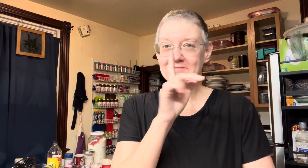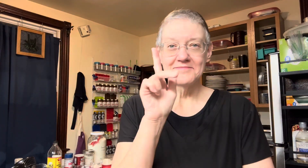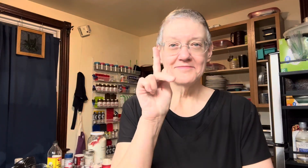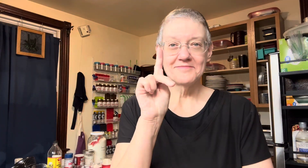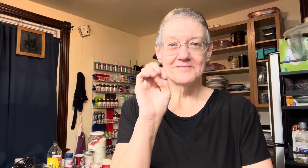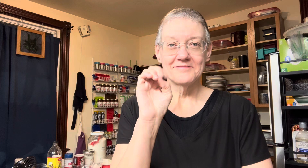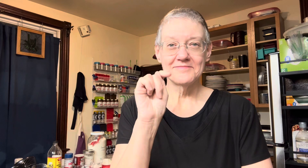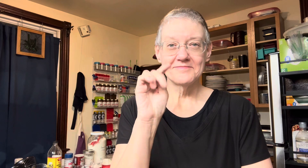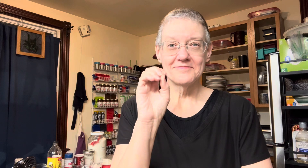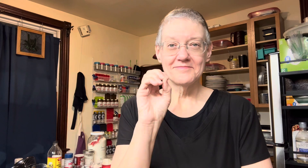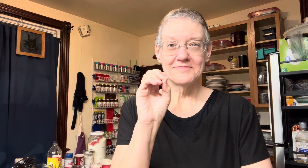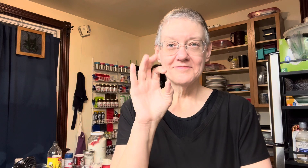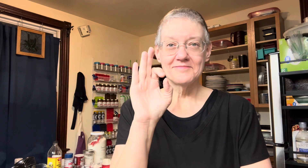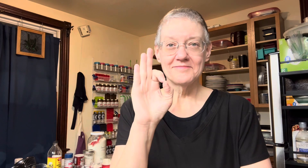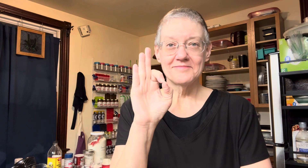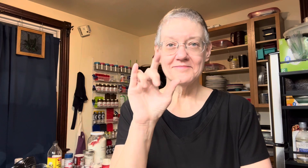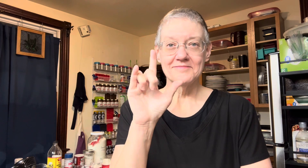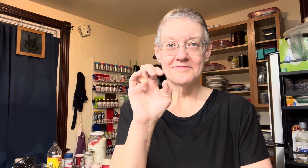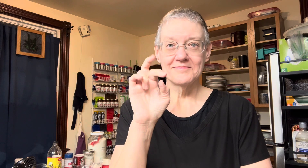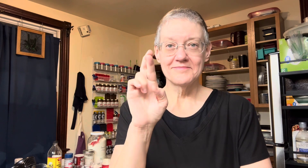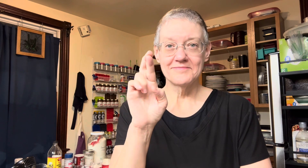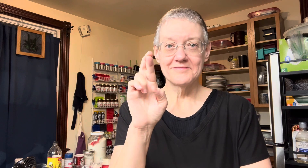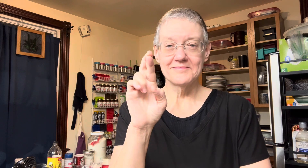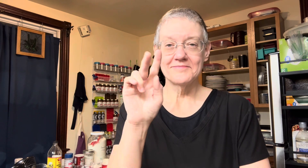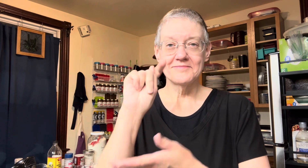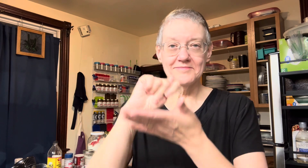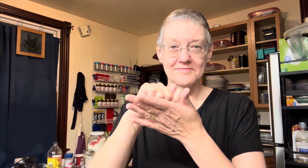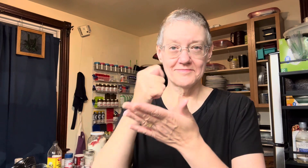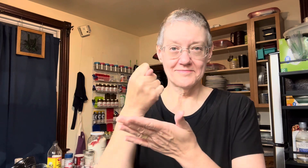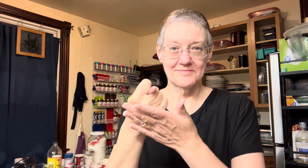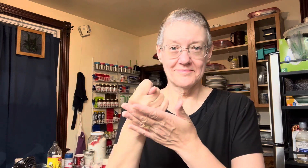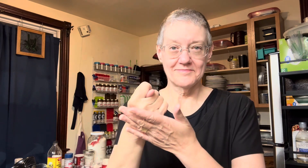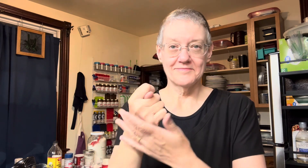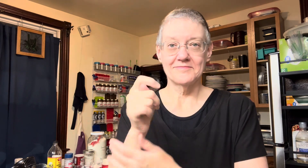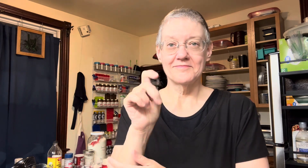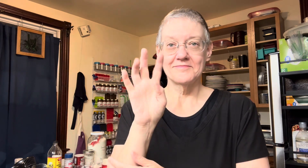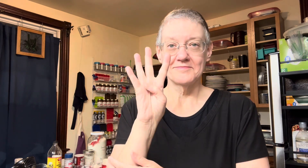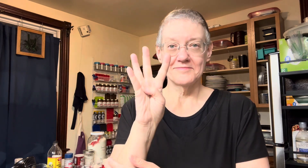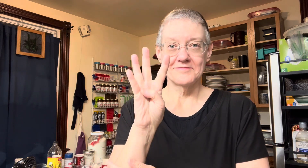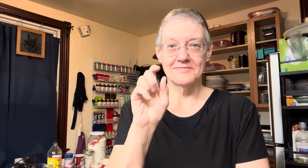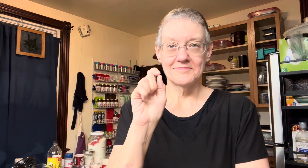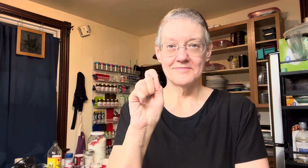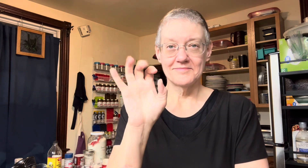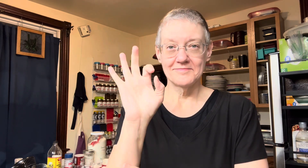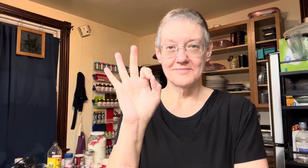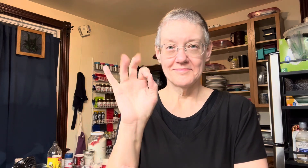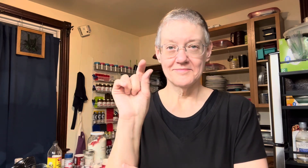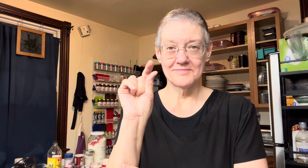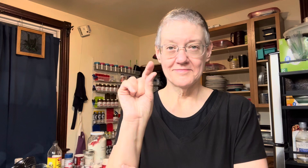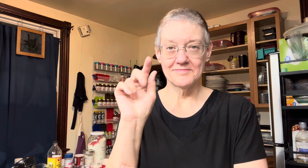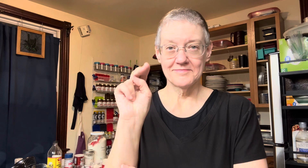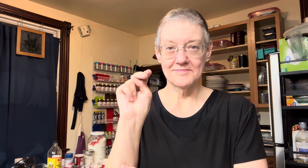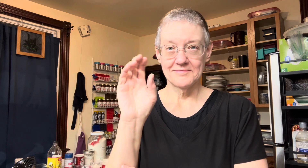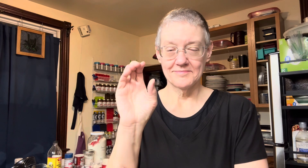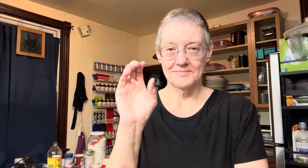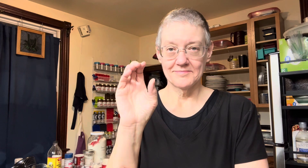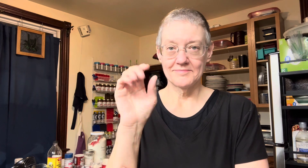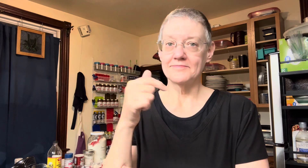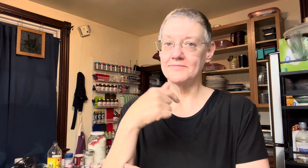Now let's prep Dale some keto flour tortillas. 4.9 grams of net carbs